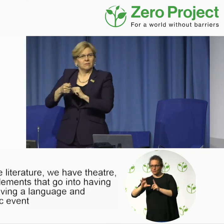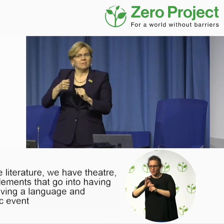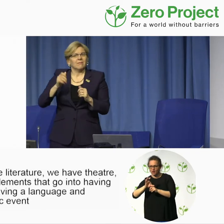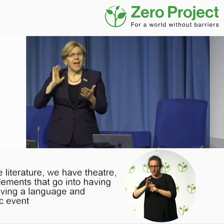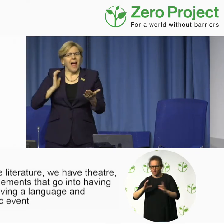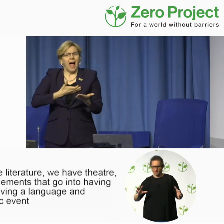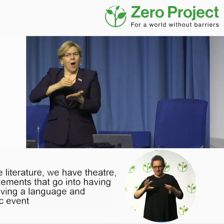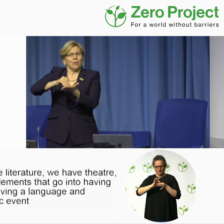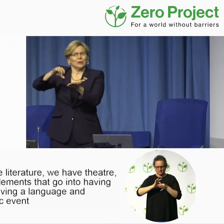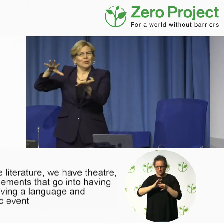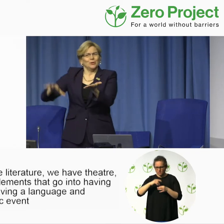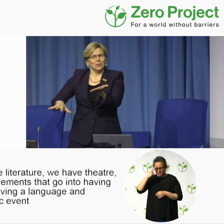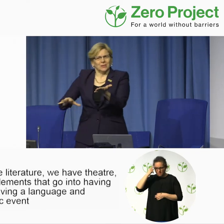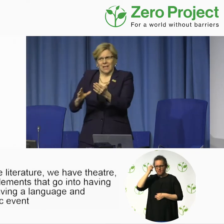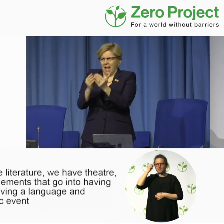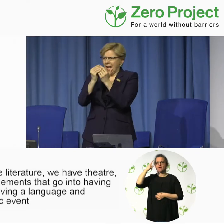event.